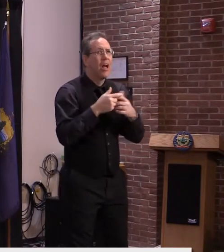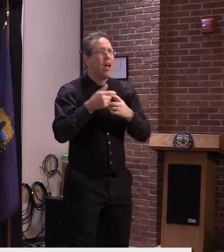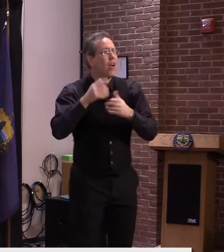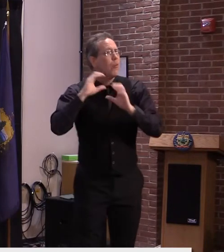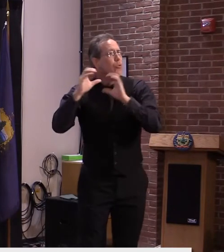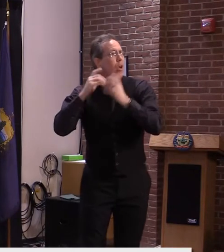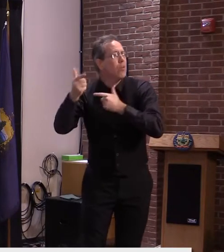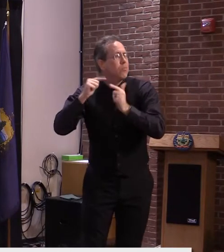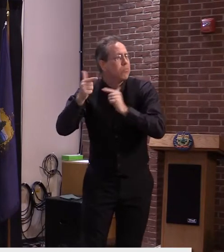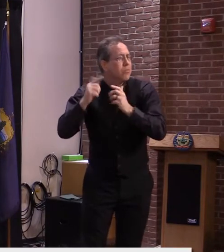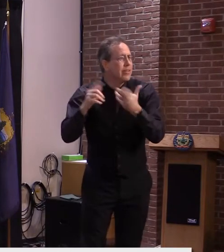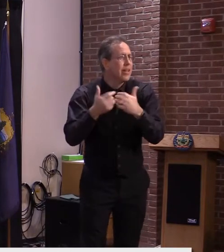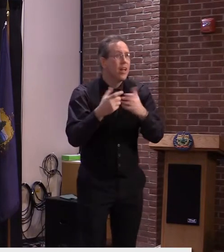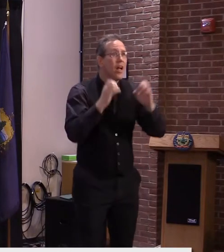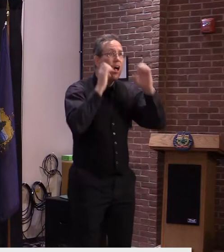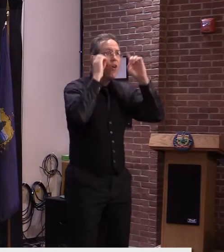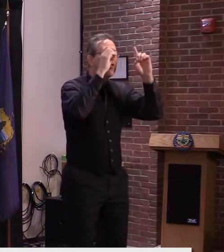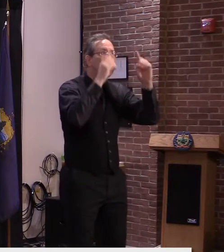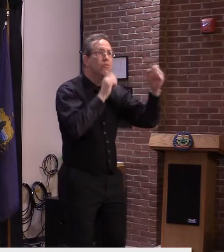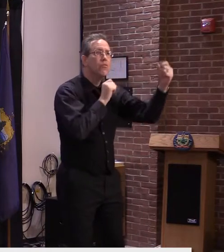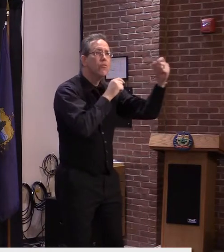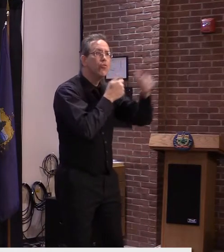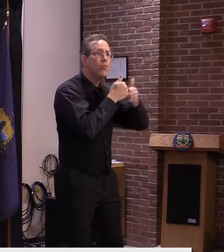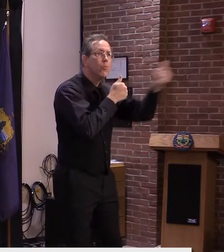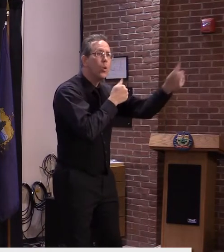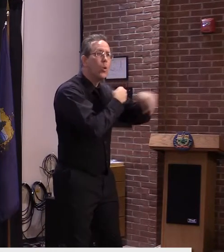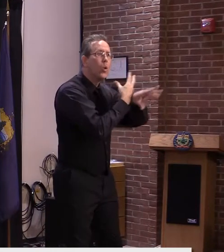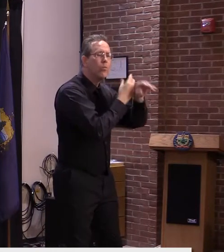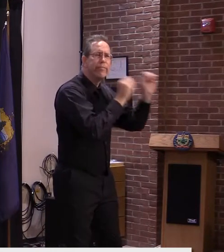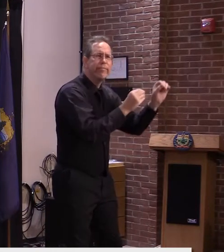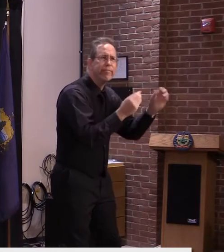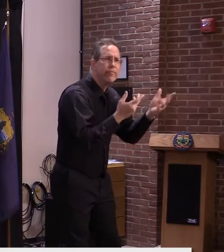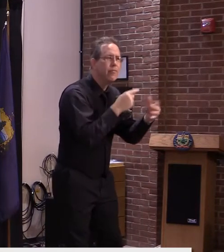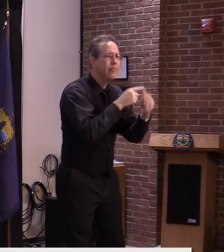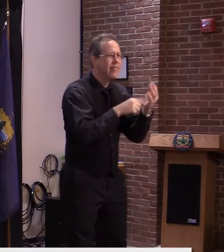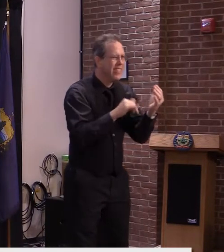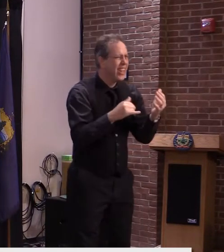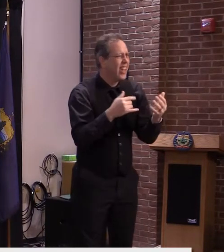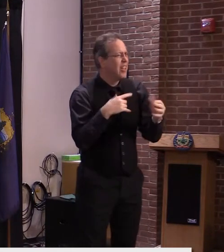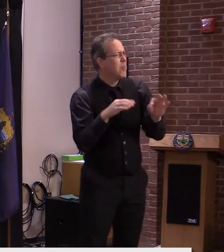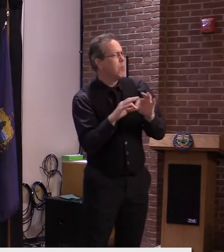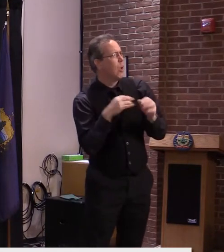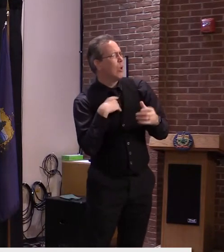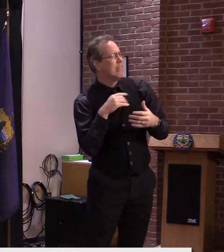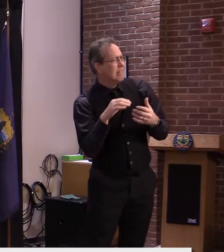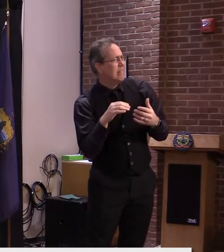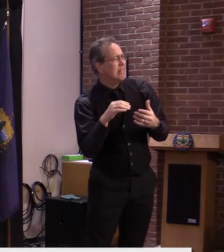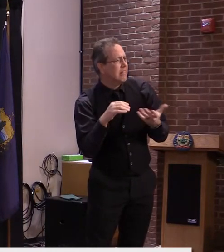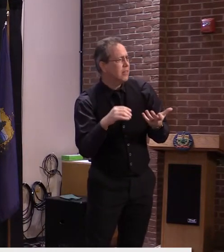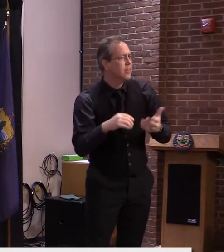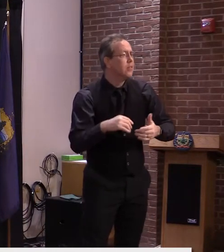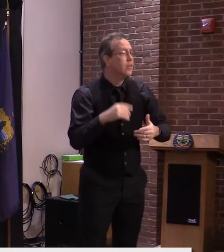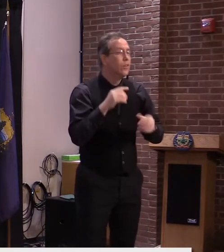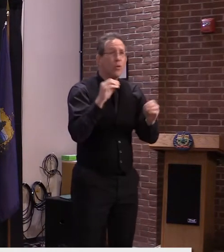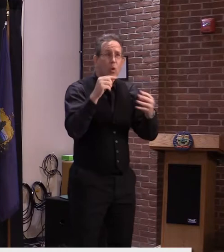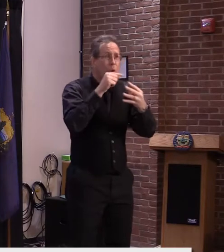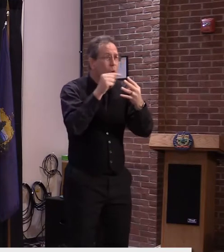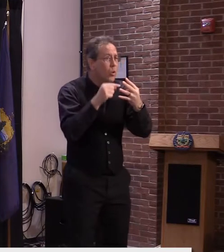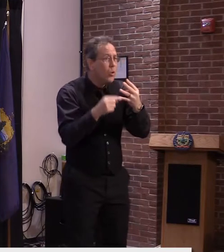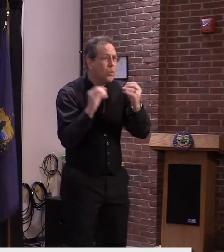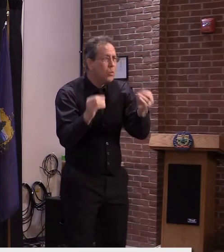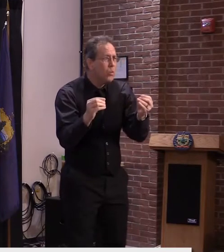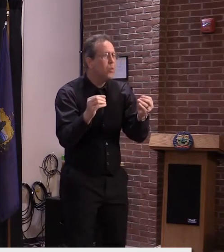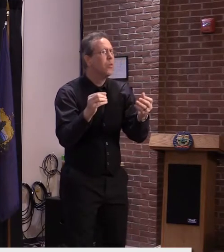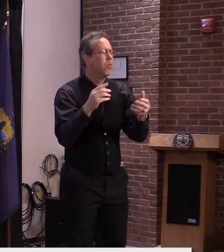economy. This is a truth that stings when we find ourselves in a place with no cell signal and we face